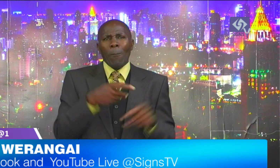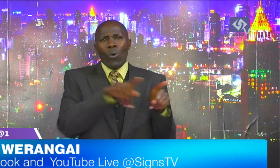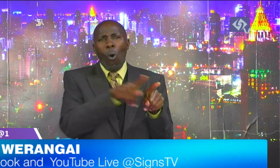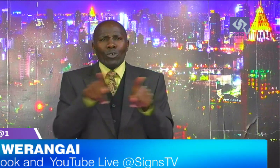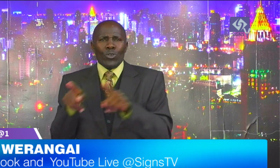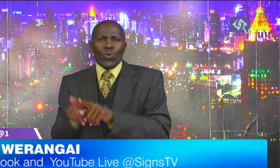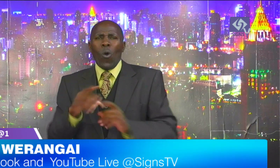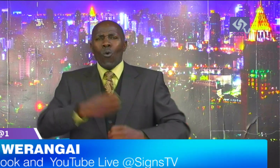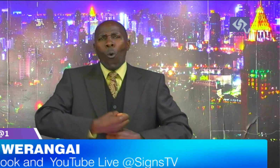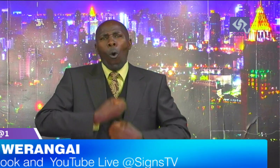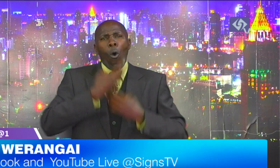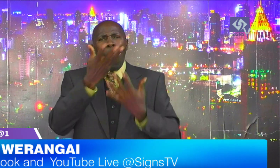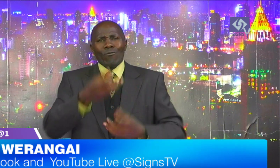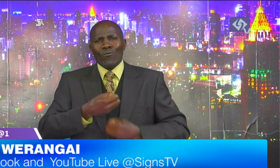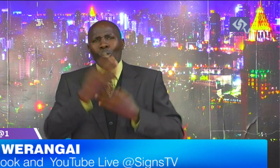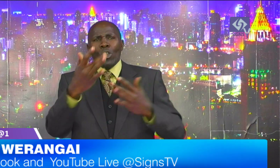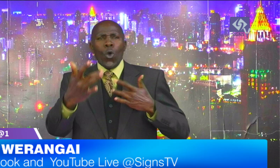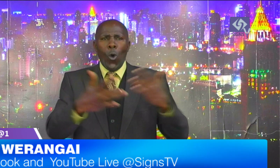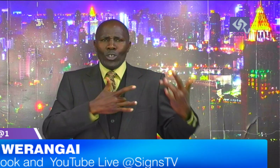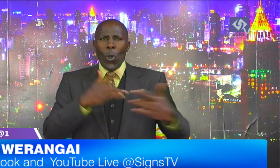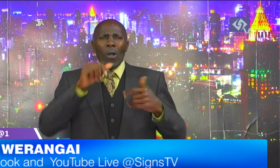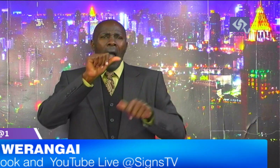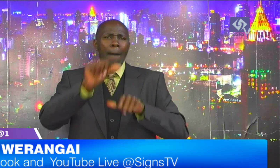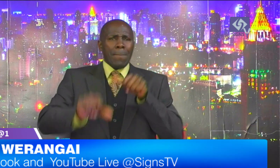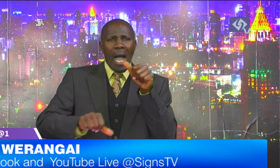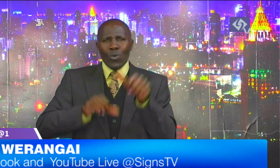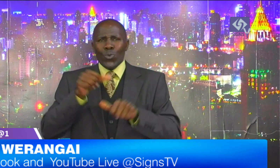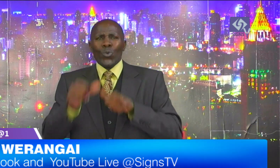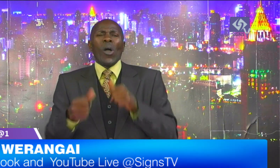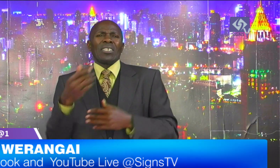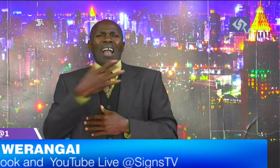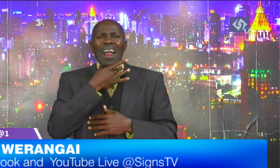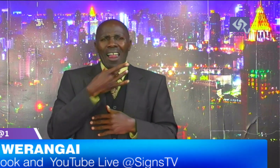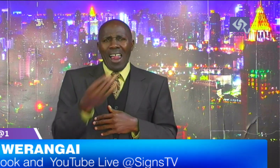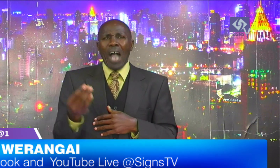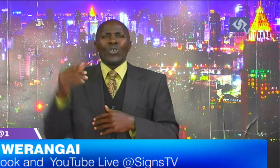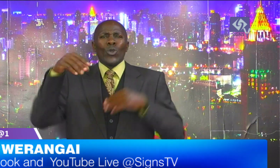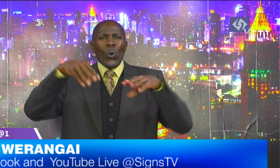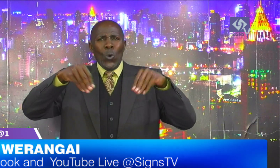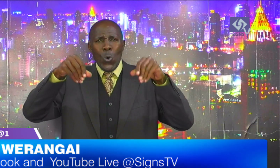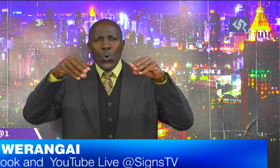The committee also expressed concern about the lack of qualified teachers